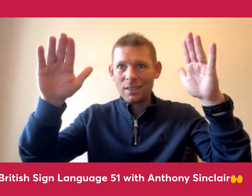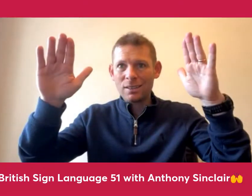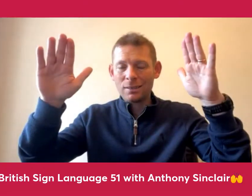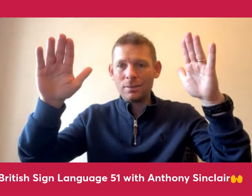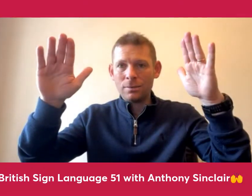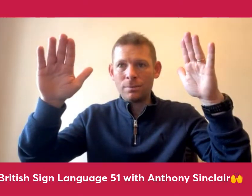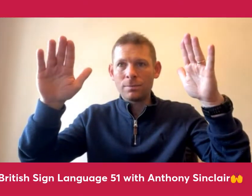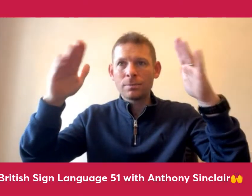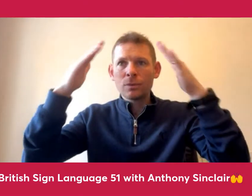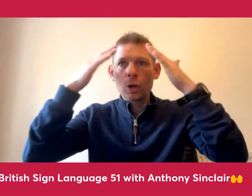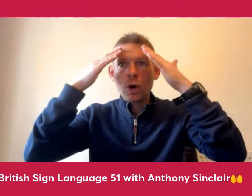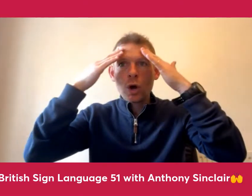that was holiday,